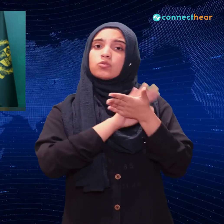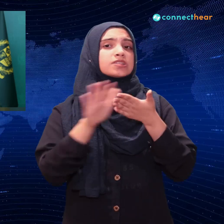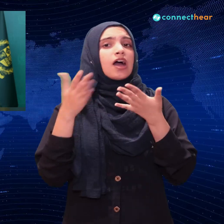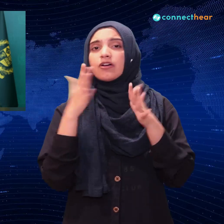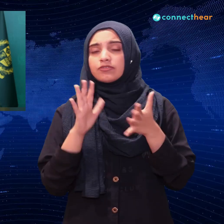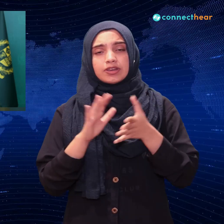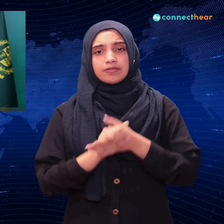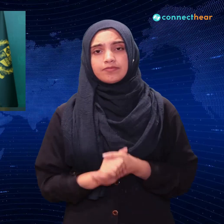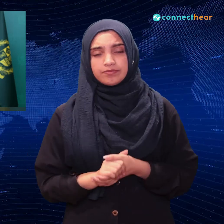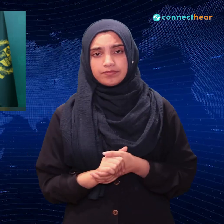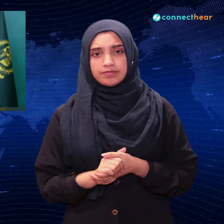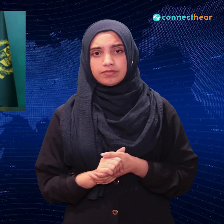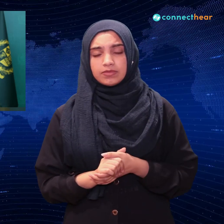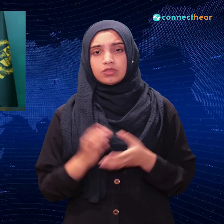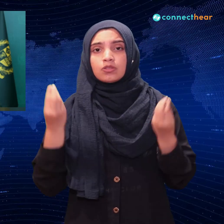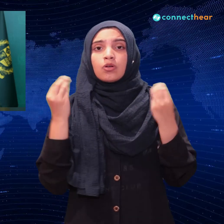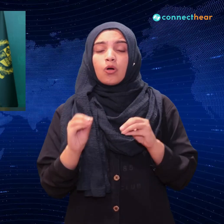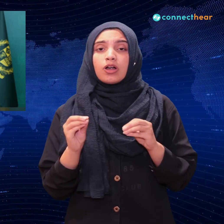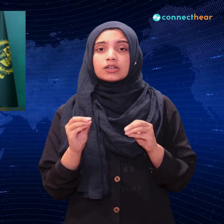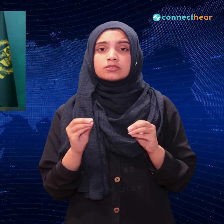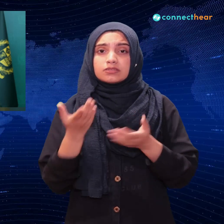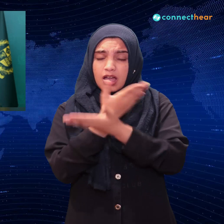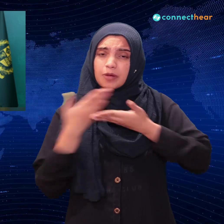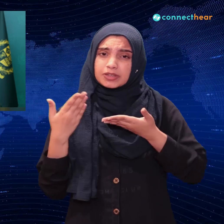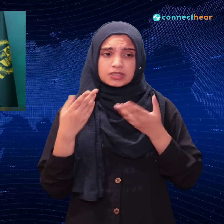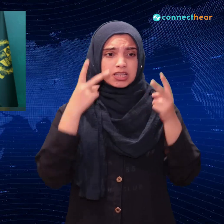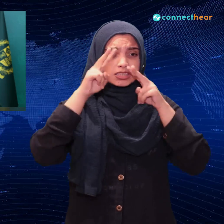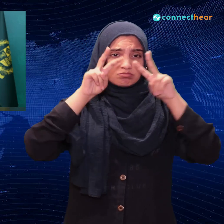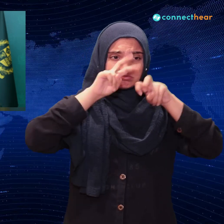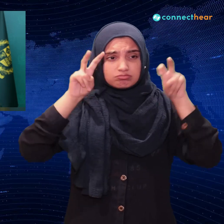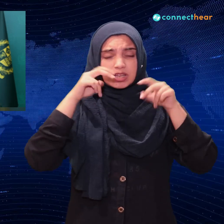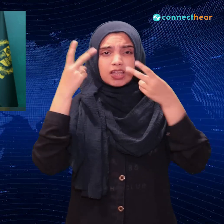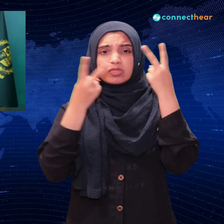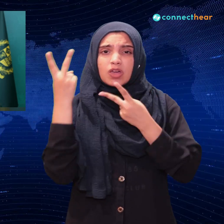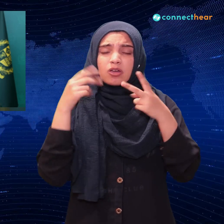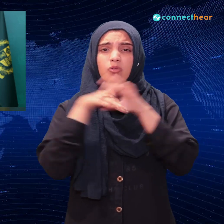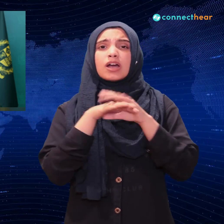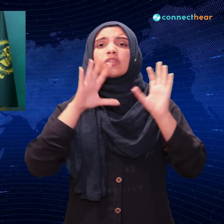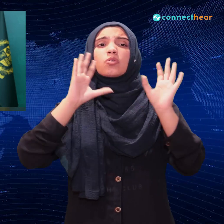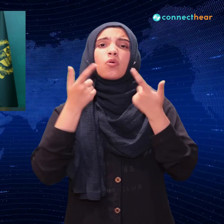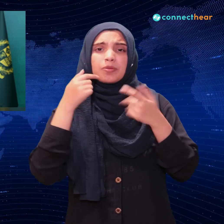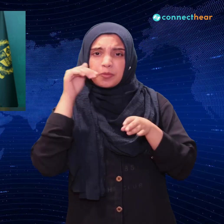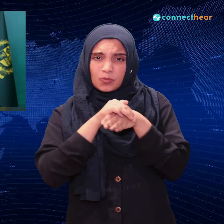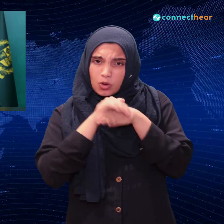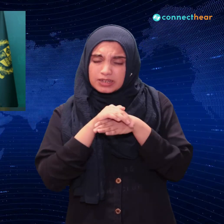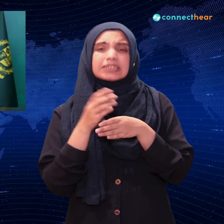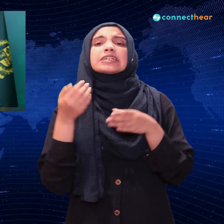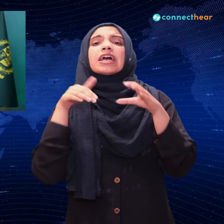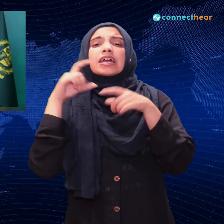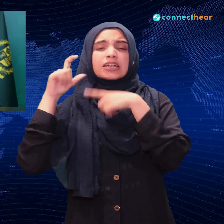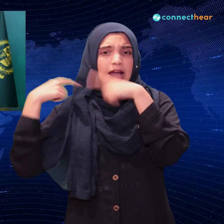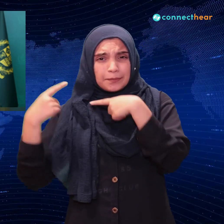and even are selective. Geopolitical considerations or corporate interests,